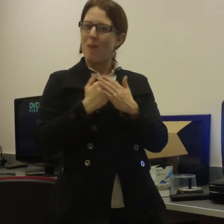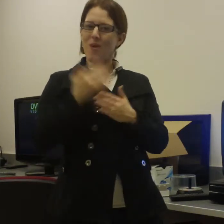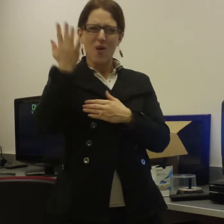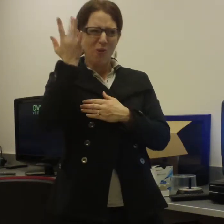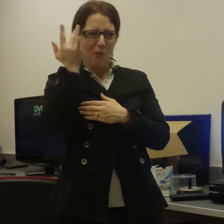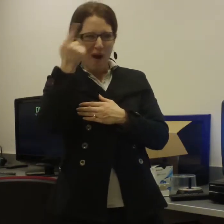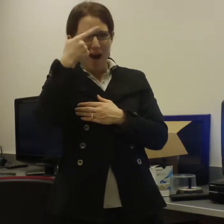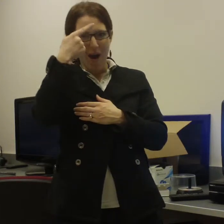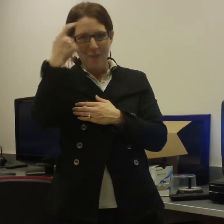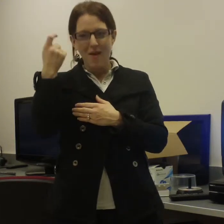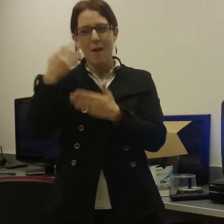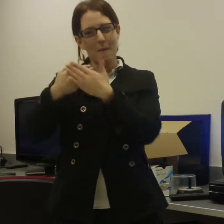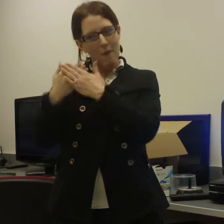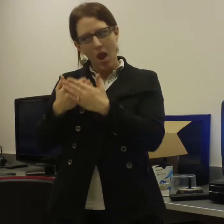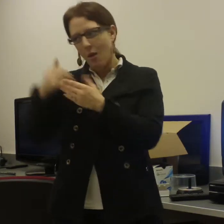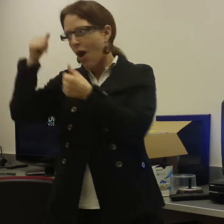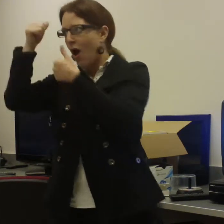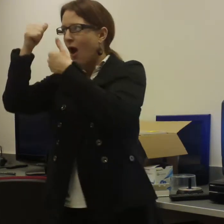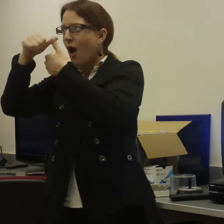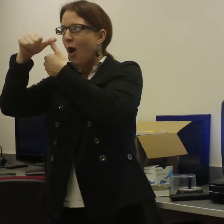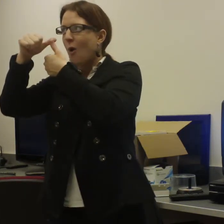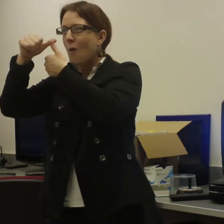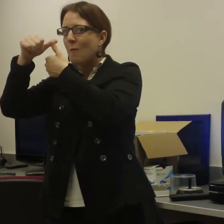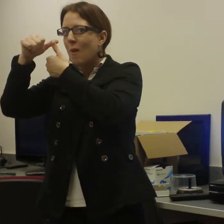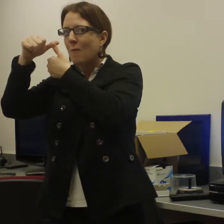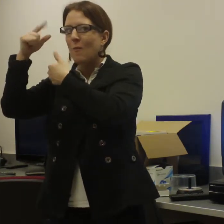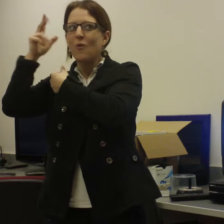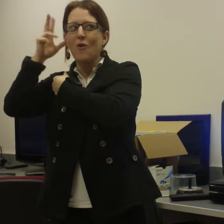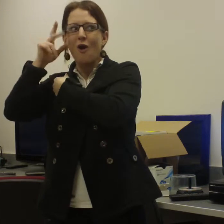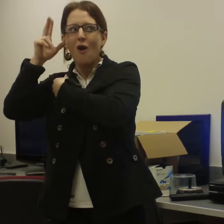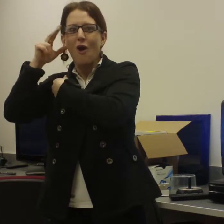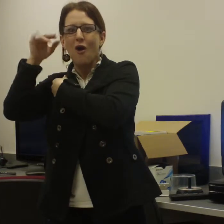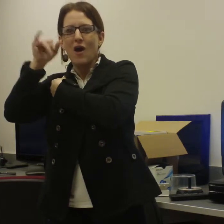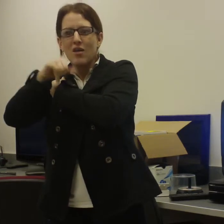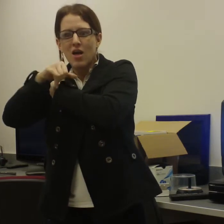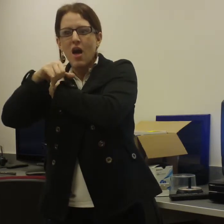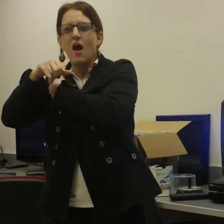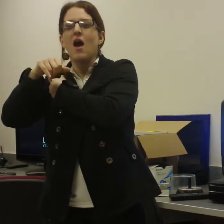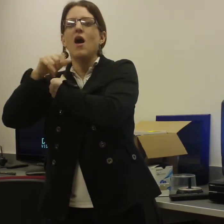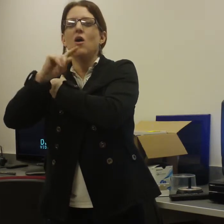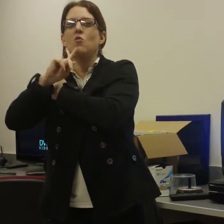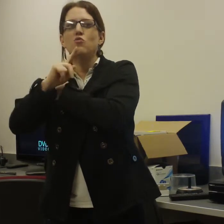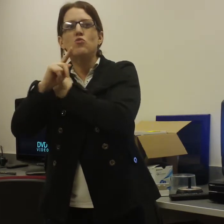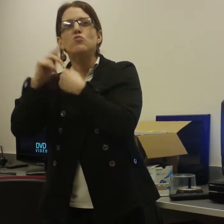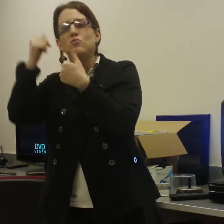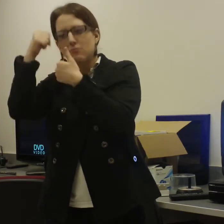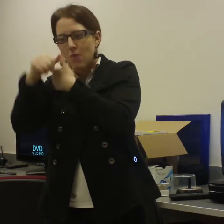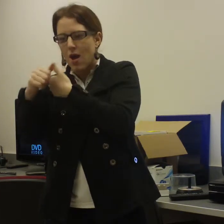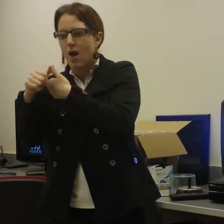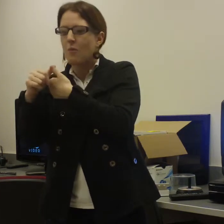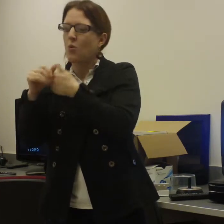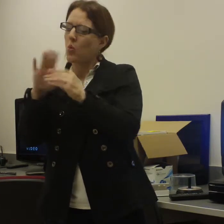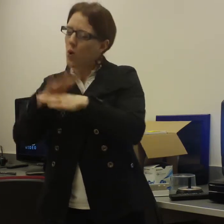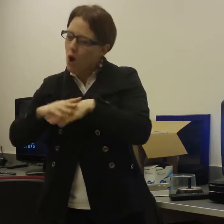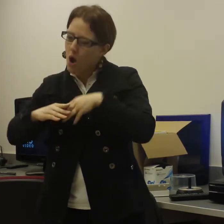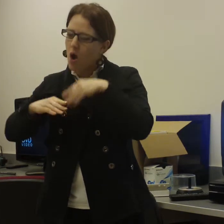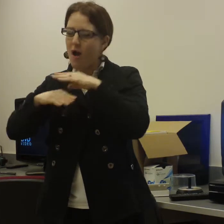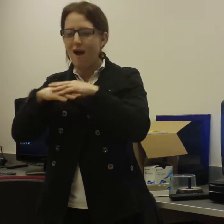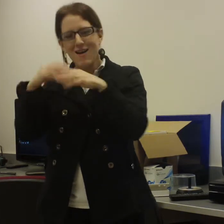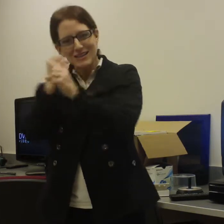still remember being inside the womb. They're still going to remember that comfortable, safe environment where they were living for 9 months.